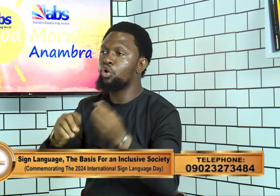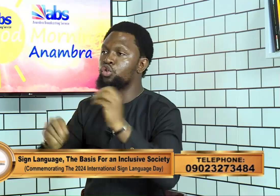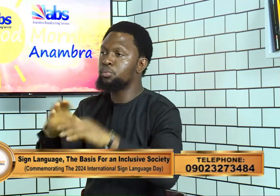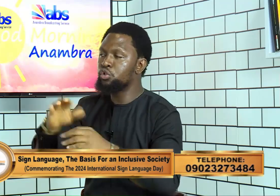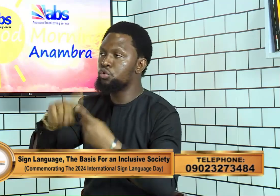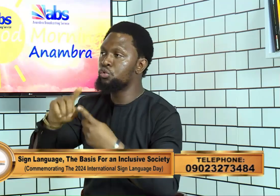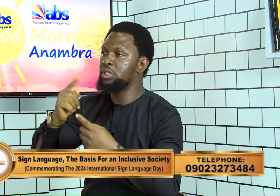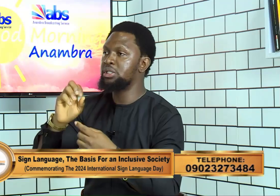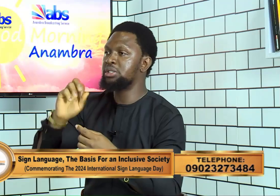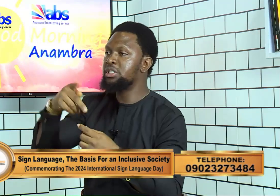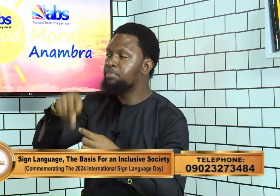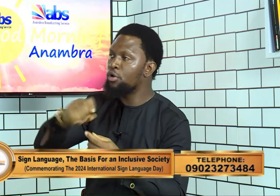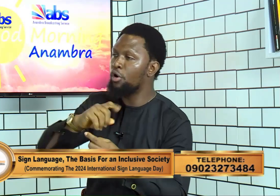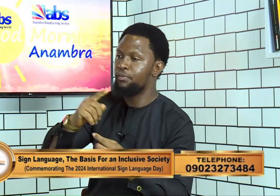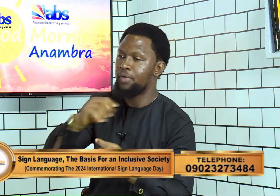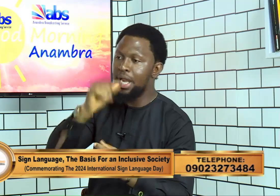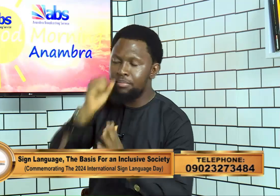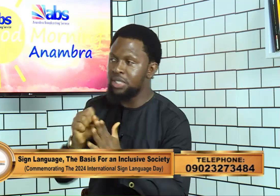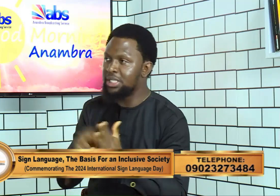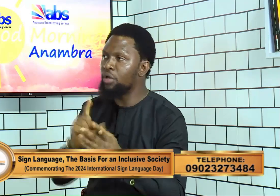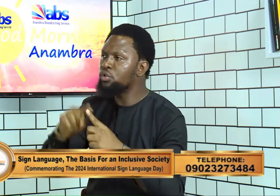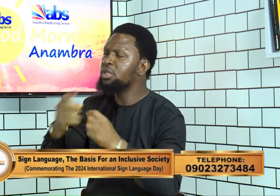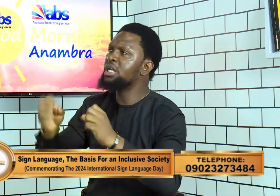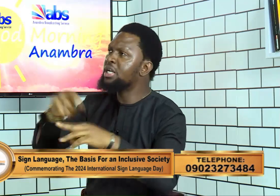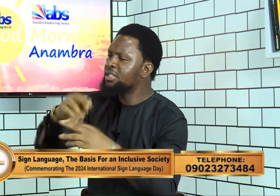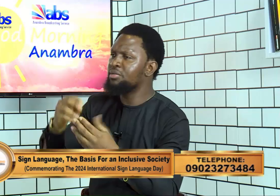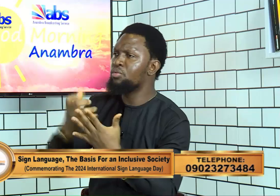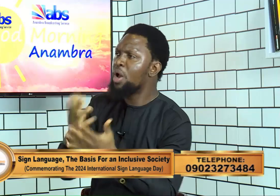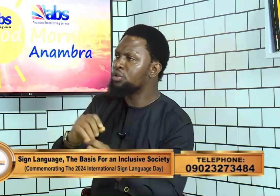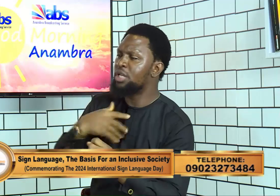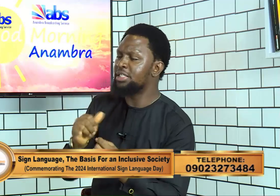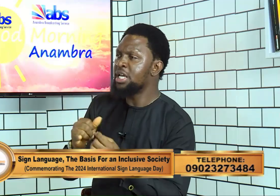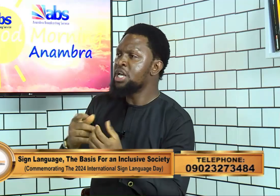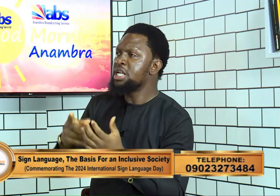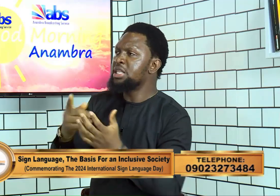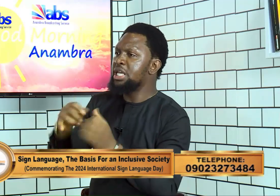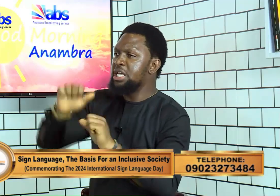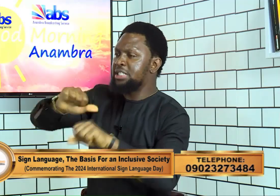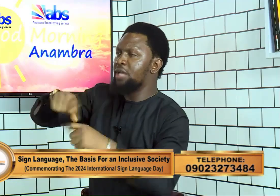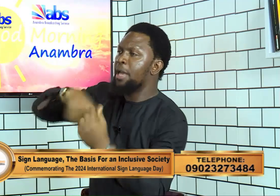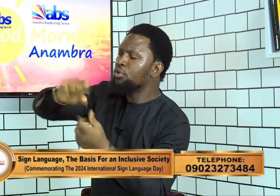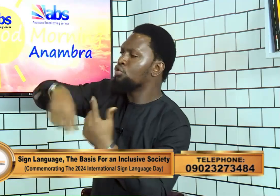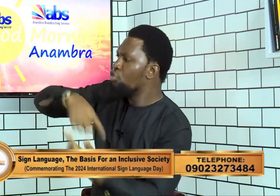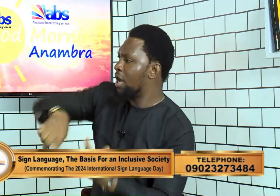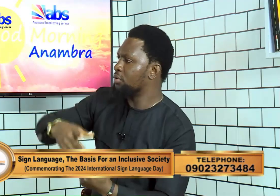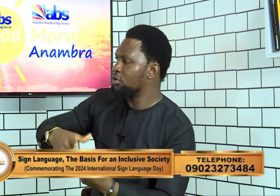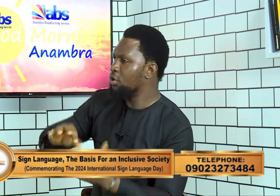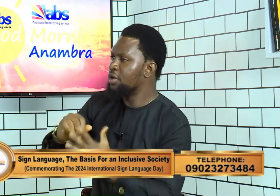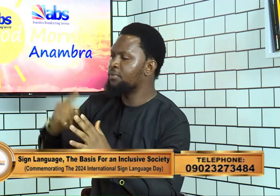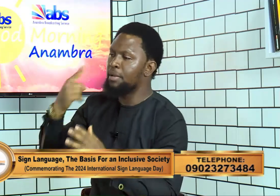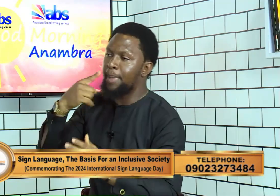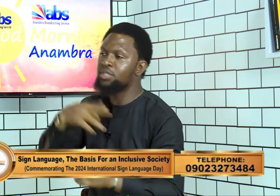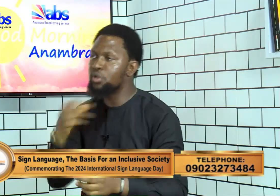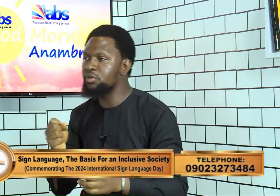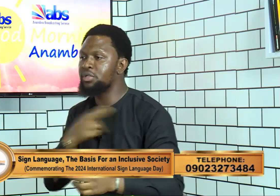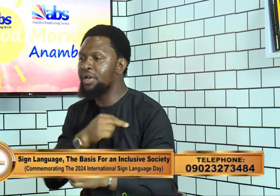to contribute to the GDP of Anambra State, and also they increase the wealth so that it can able to go round. So if